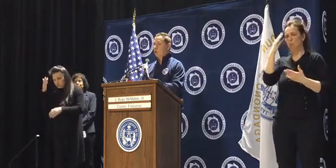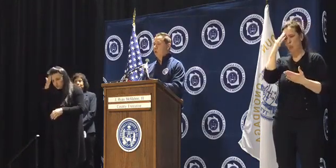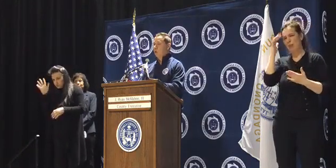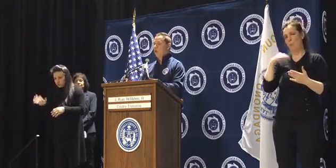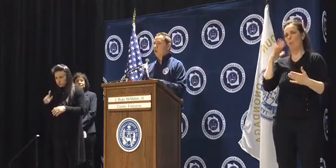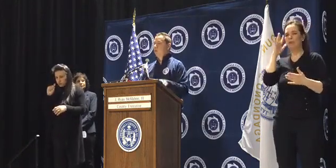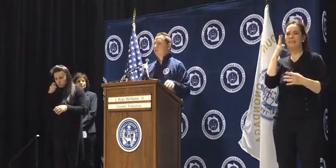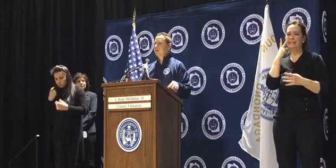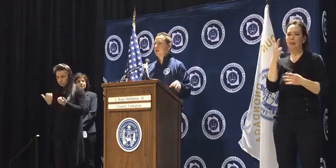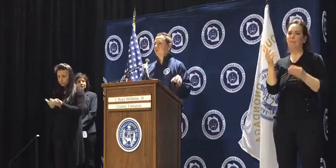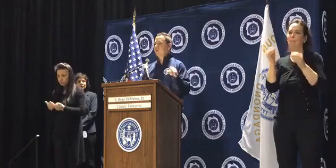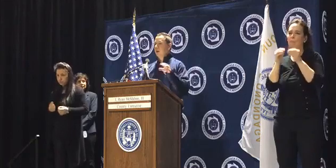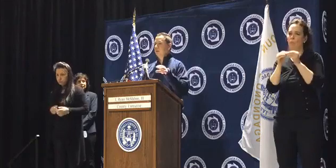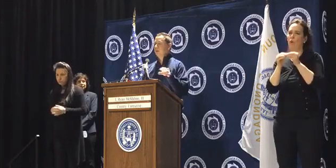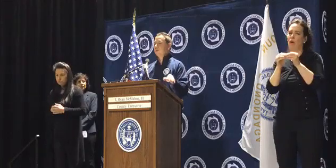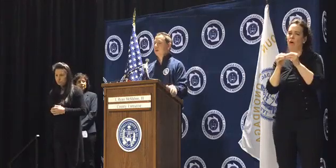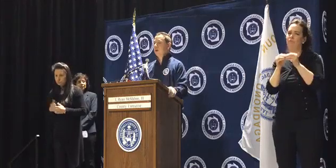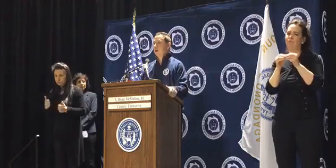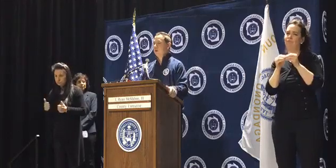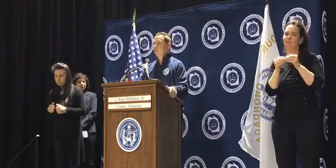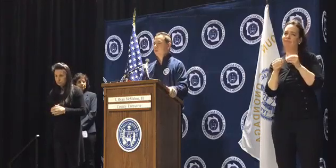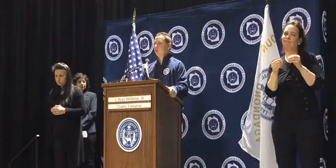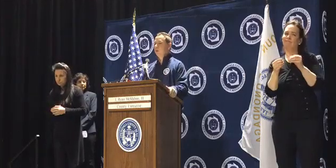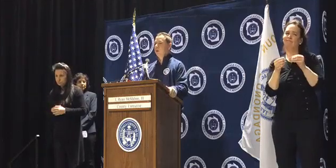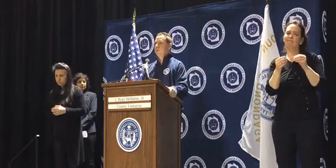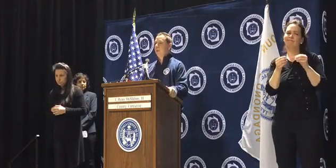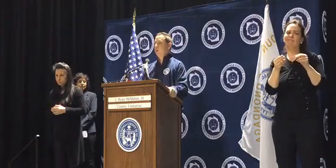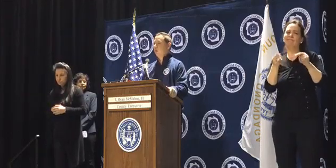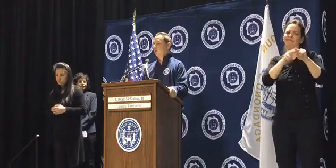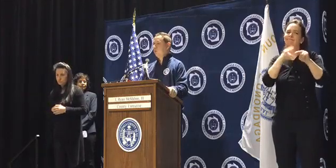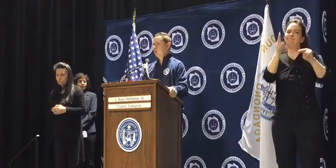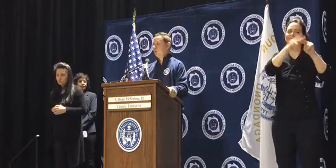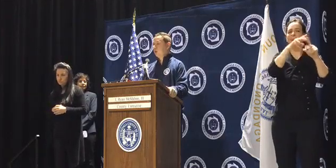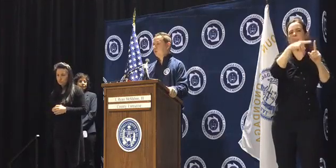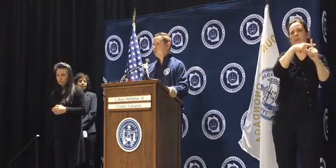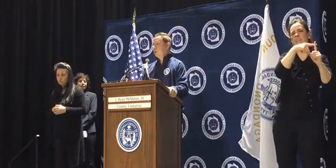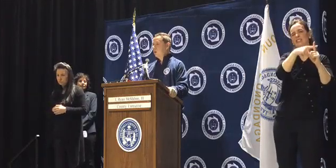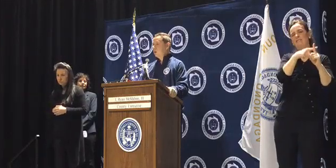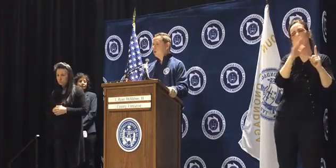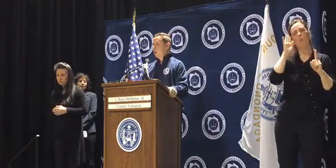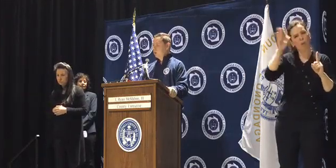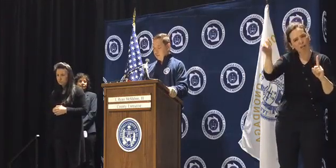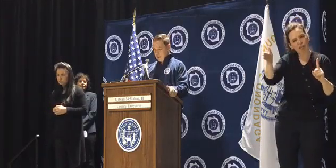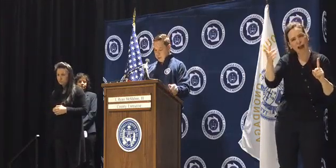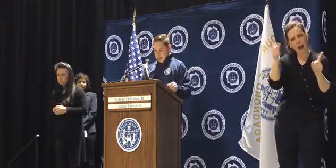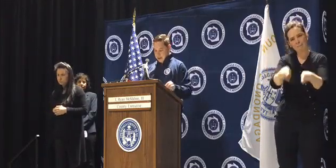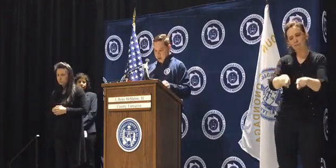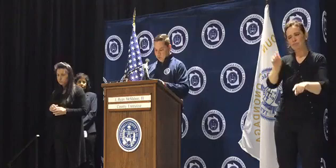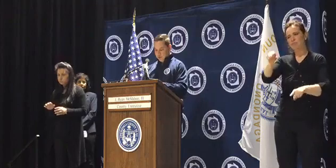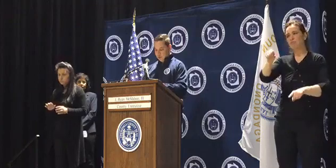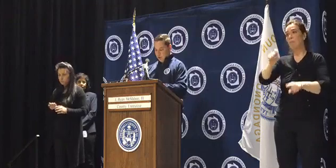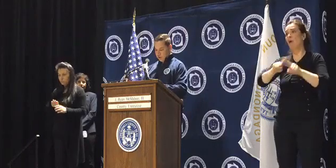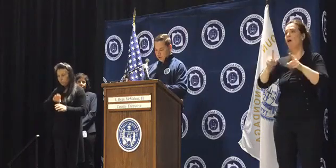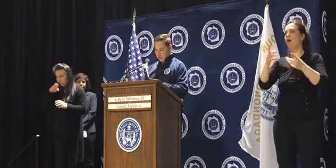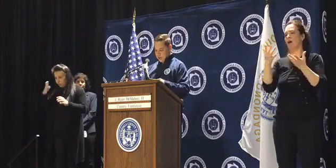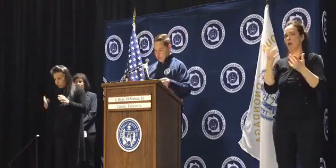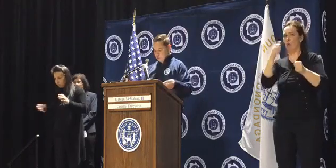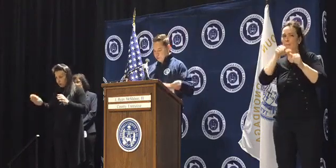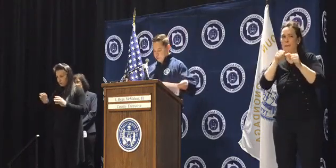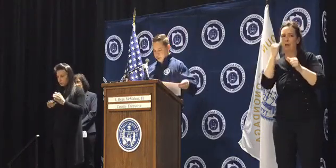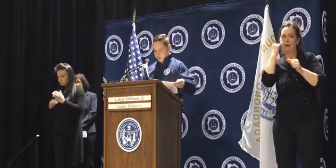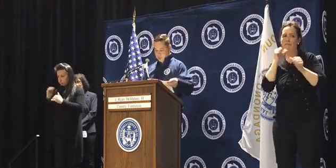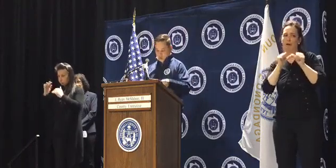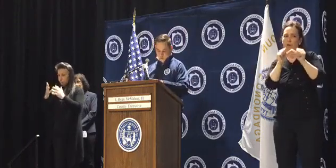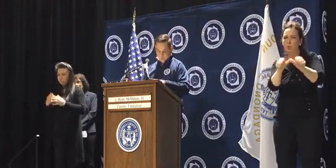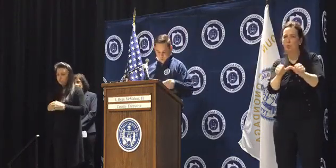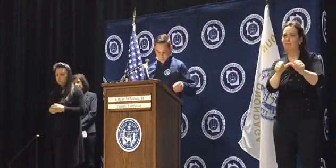that goal, we could get in front of this and we could really bend the curve very quickly. So saying that, I will take questions and Dr. Gupta